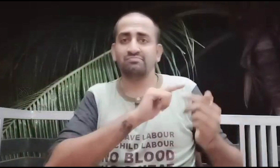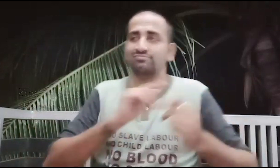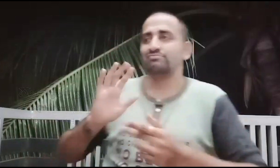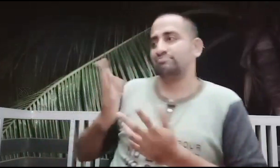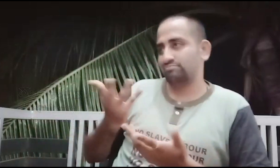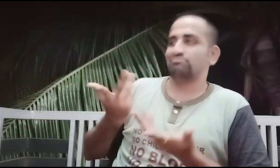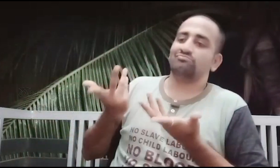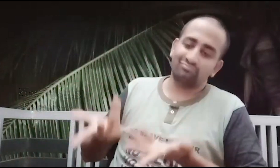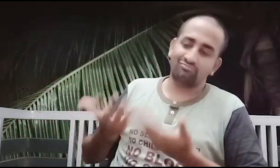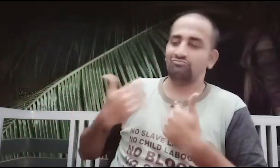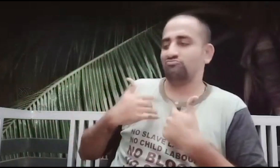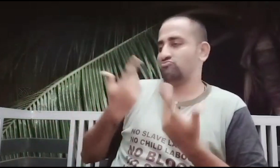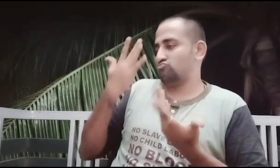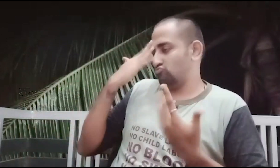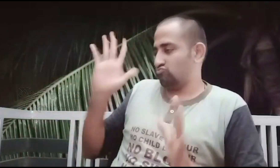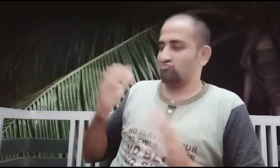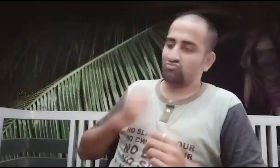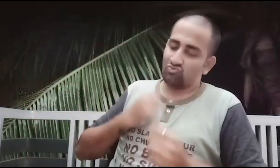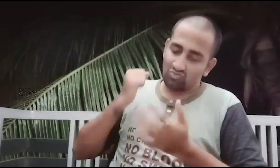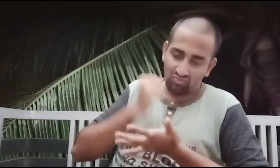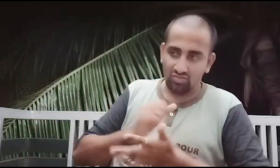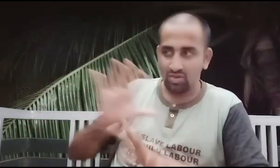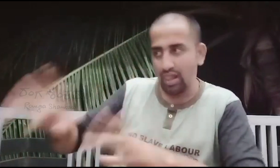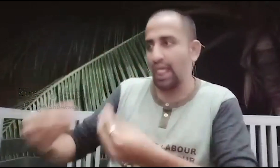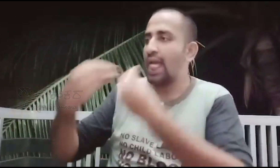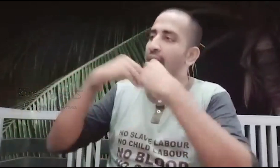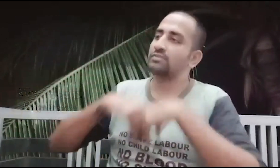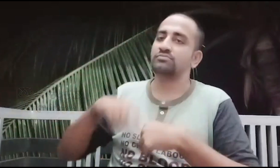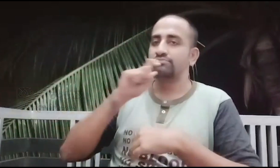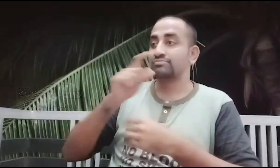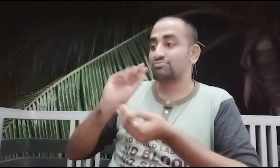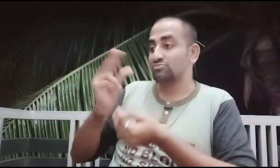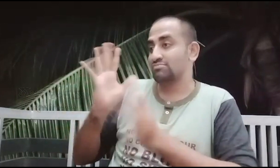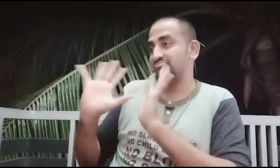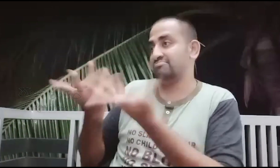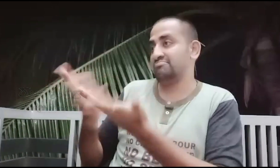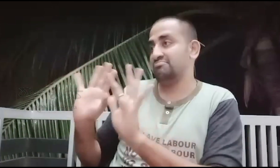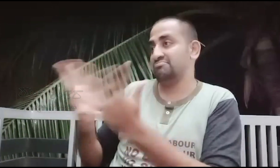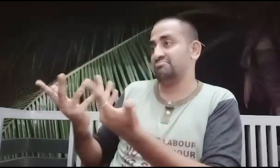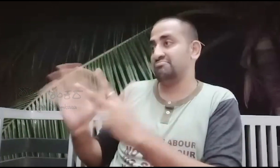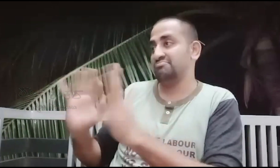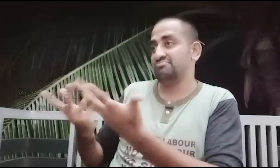The bad man said, "Well, I don't know. Maybe you should go buy yourself a new one."